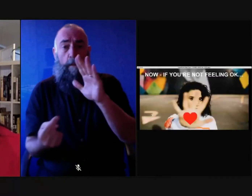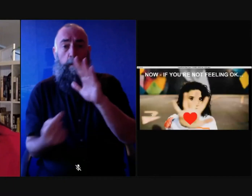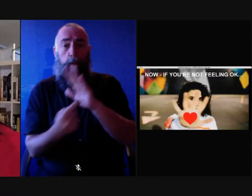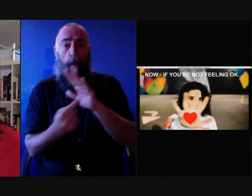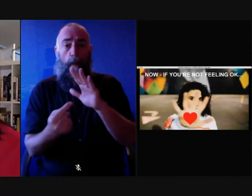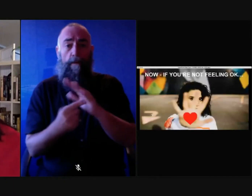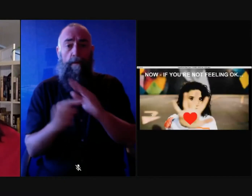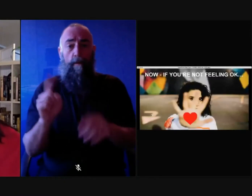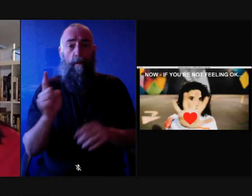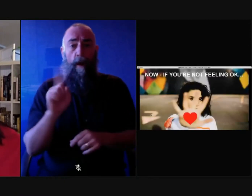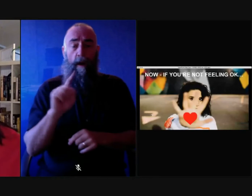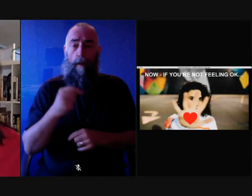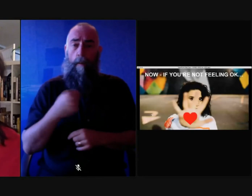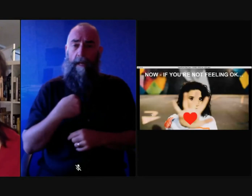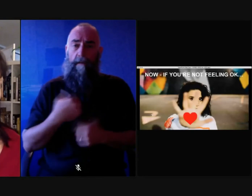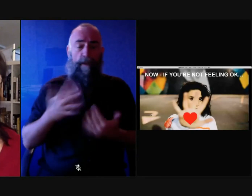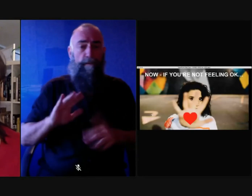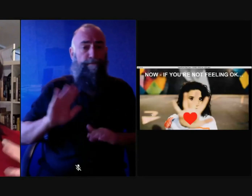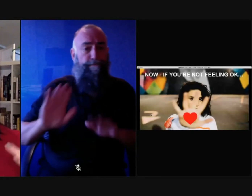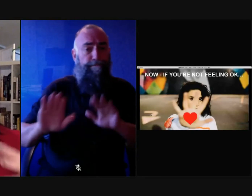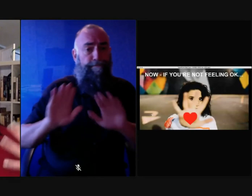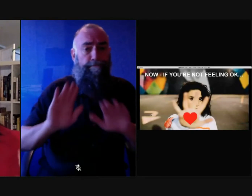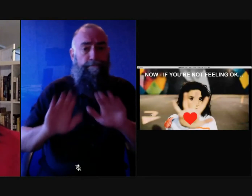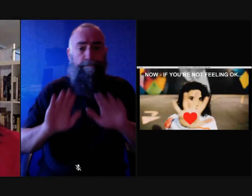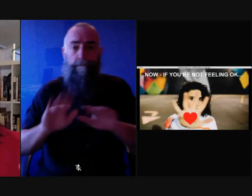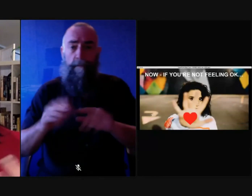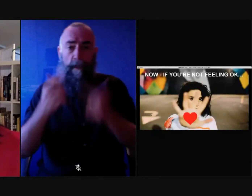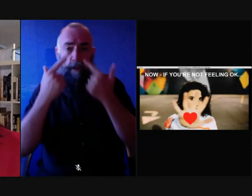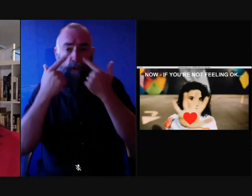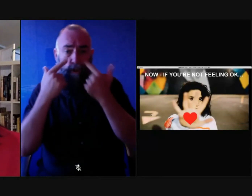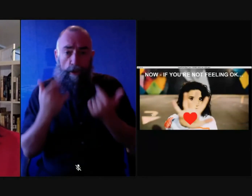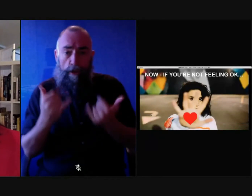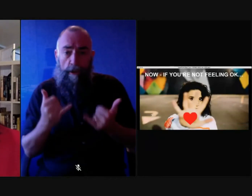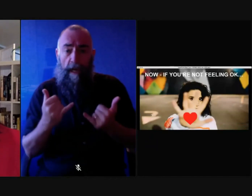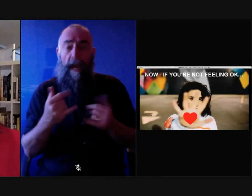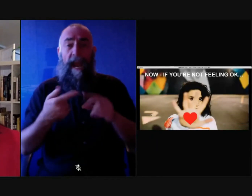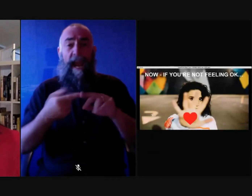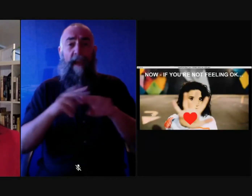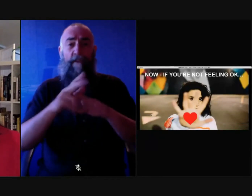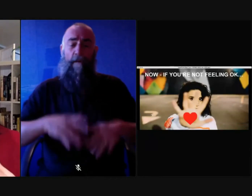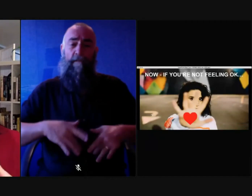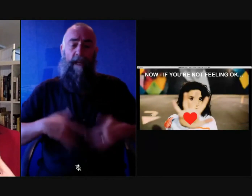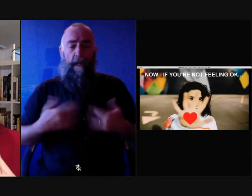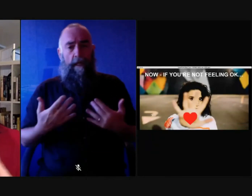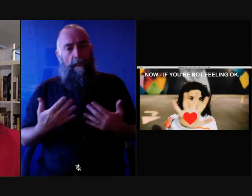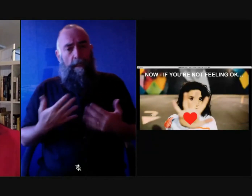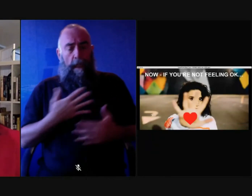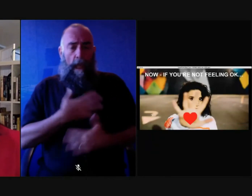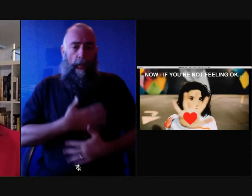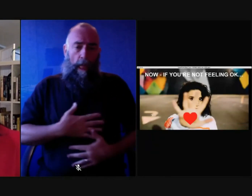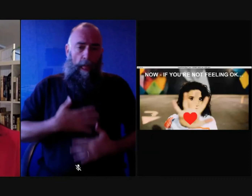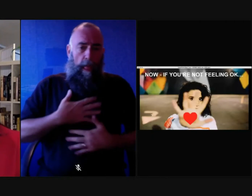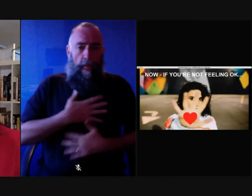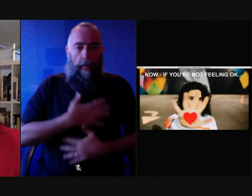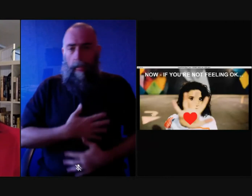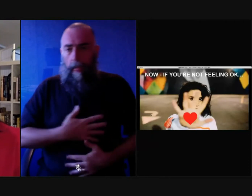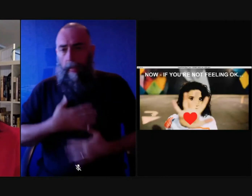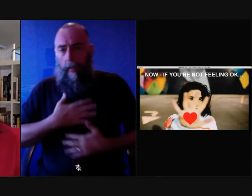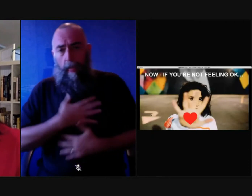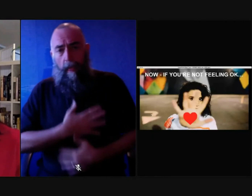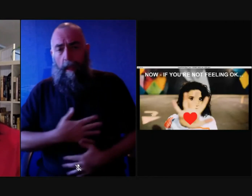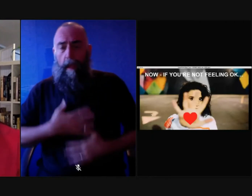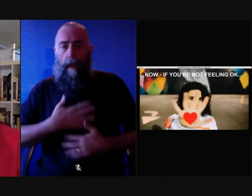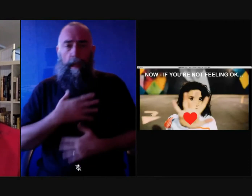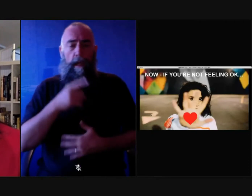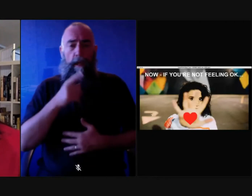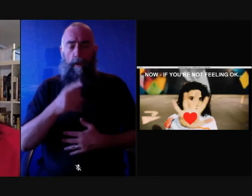little check-in with all of you. If you are not feeling okay, if you feel that you need to